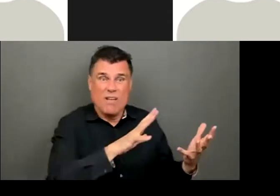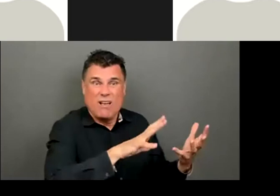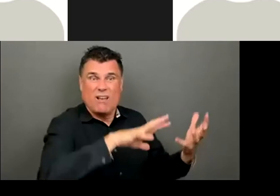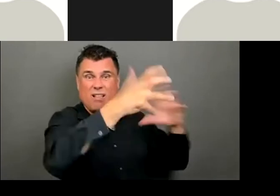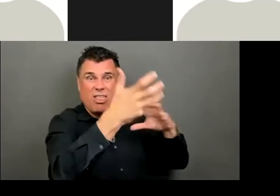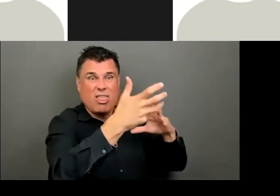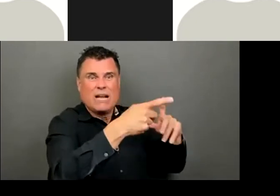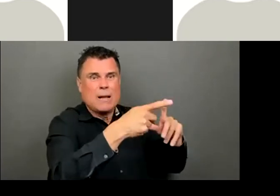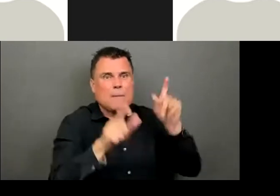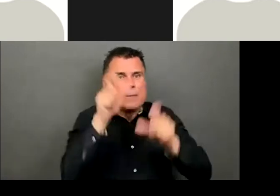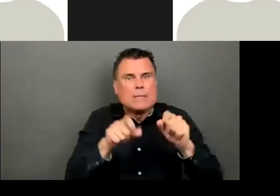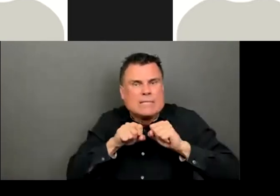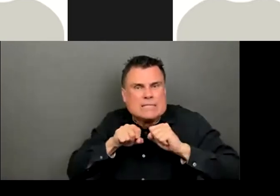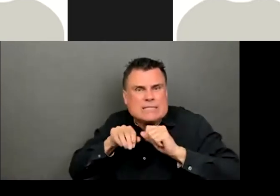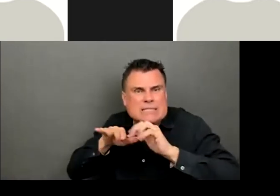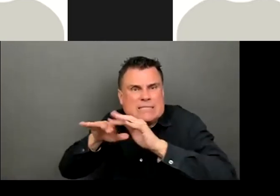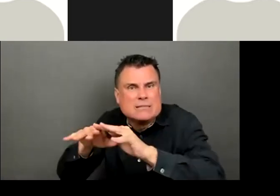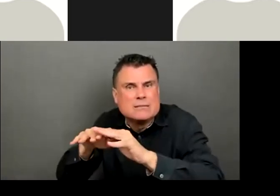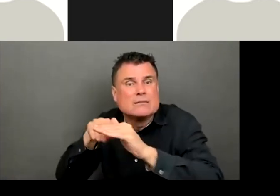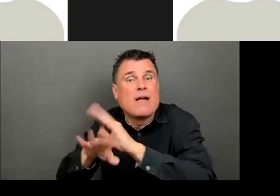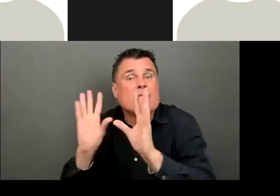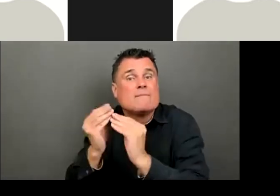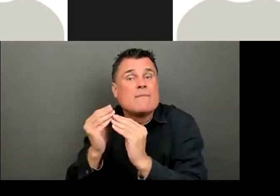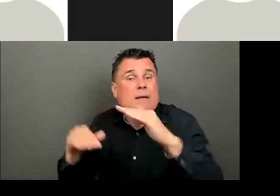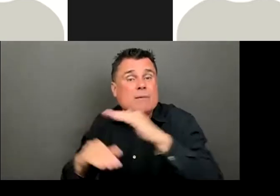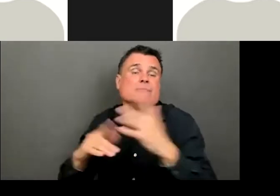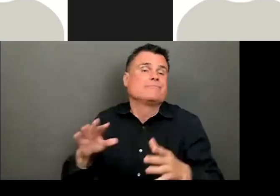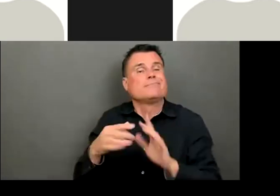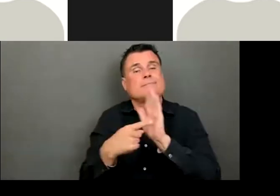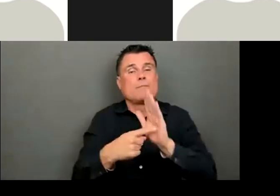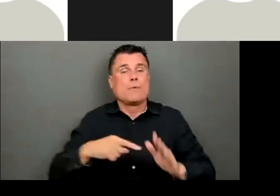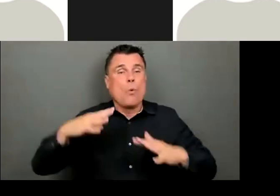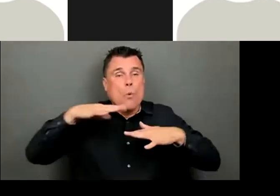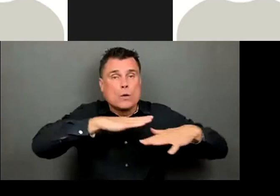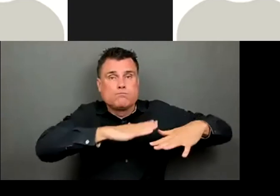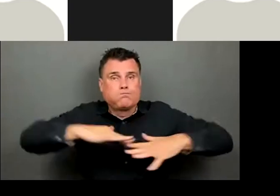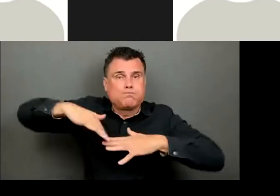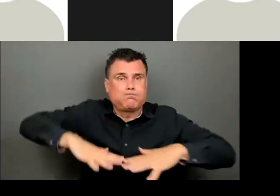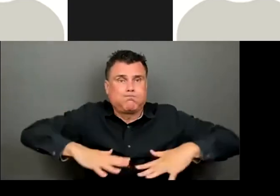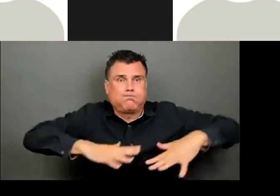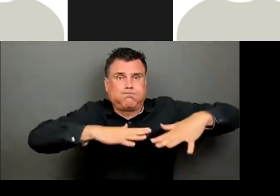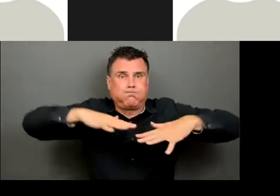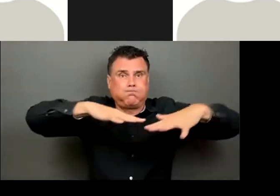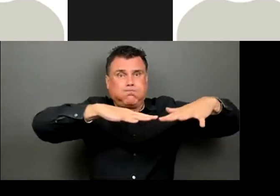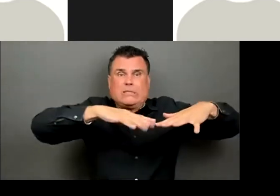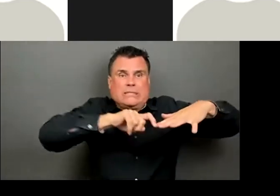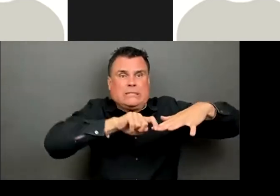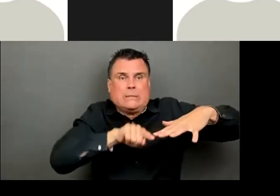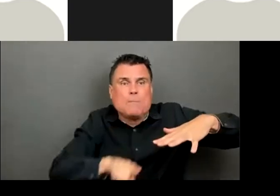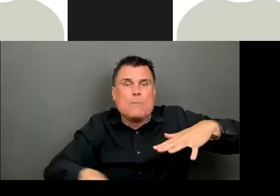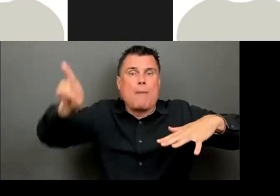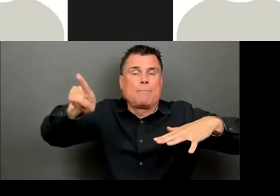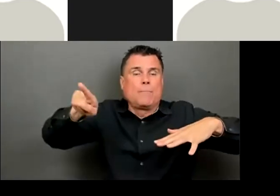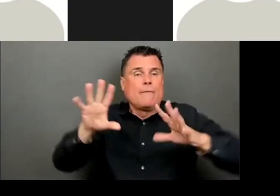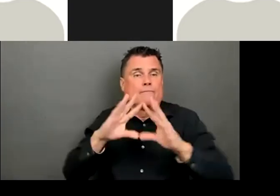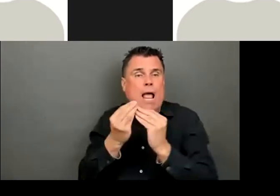for example, if it's in a flood, they go from where they are to another family member who's on high land. Because the policies within the policy and the